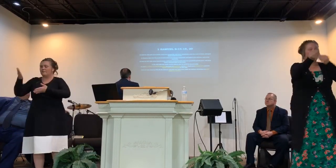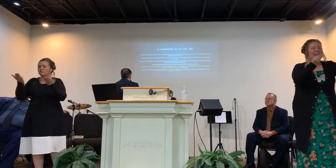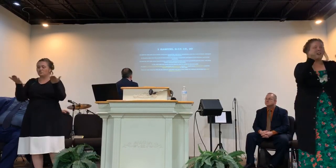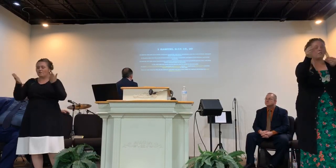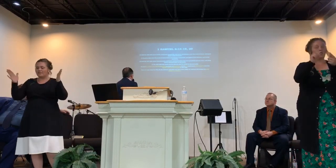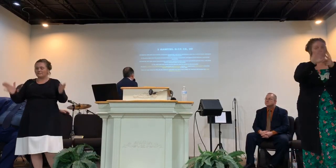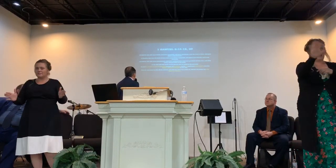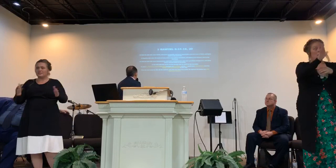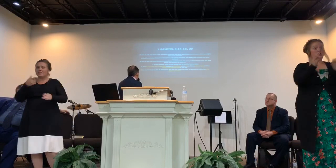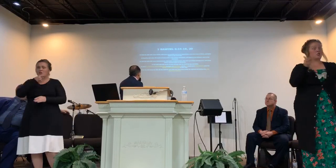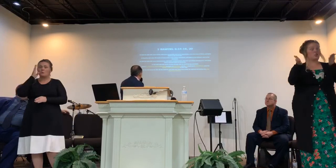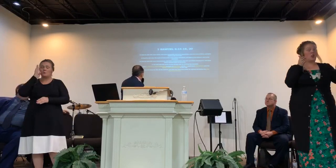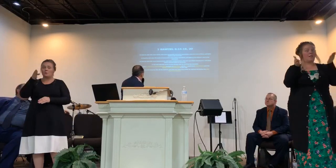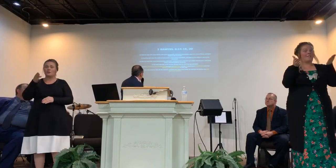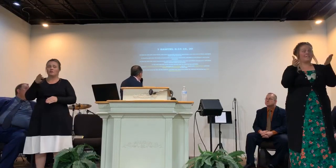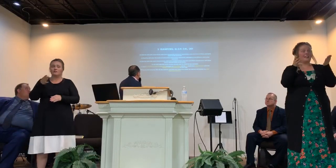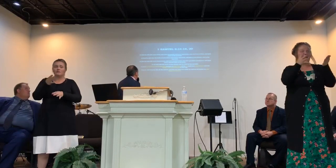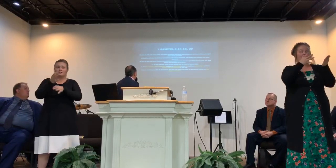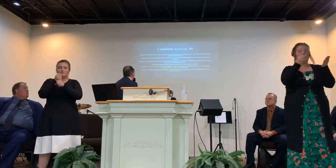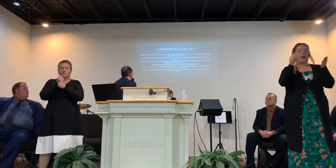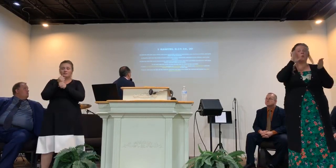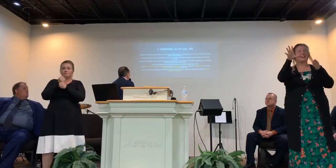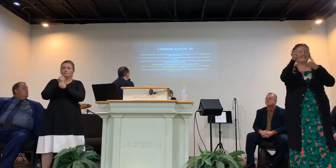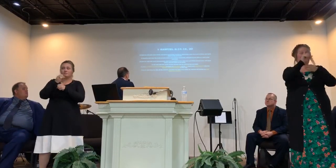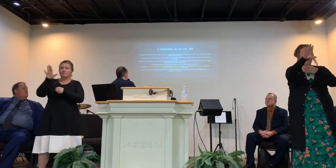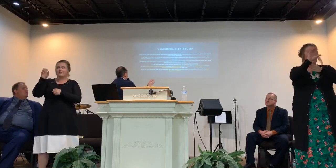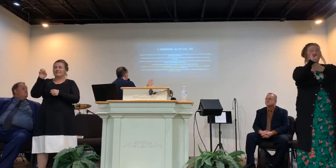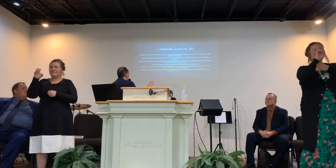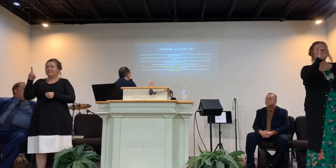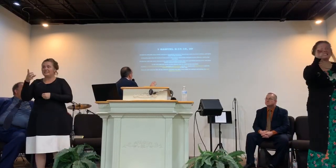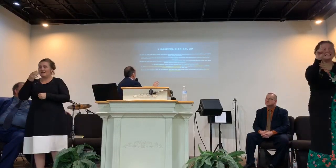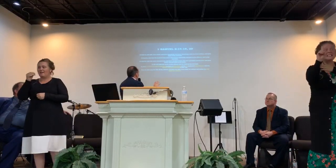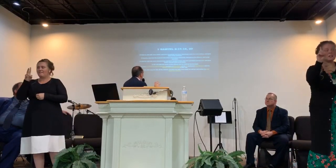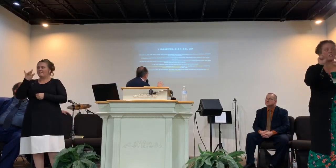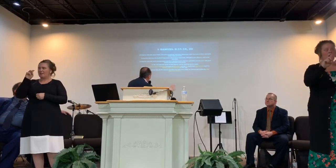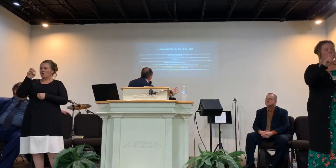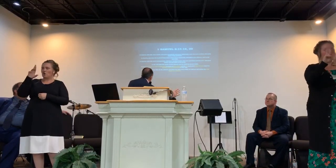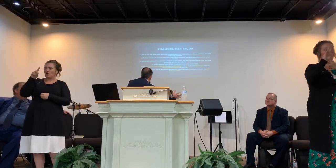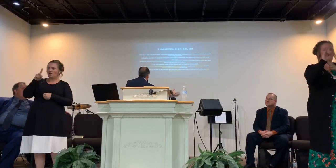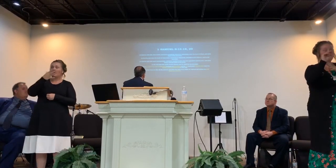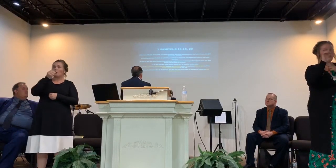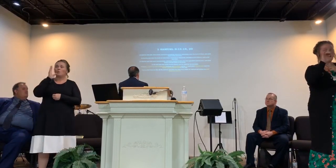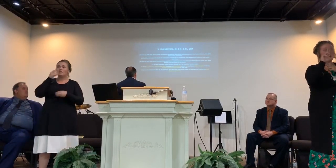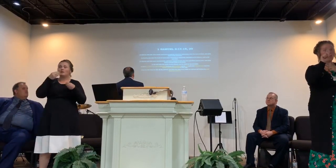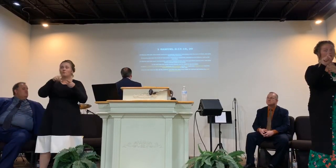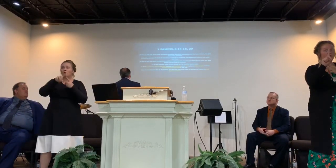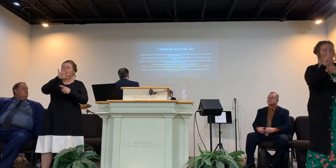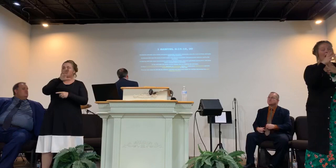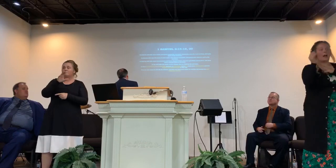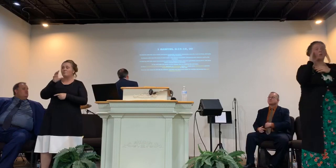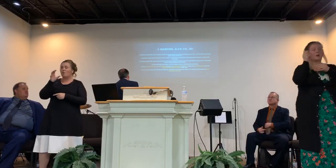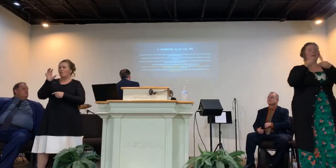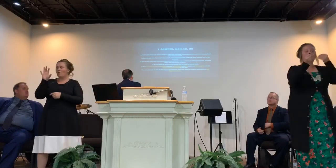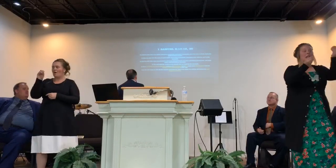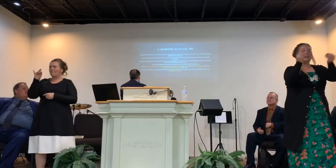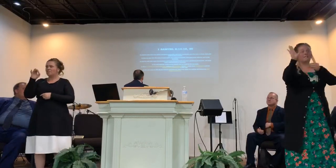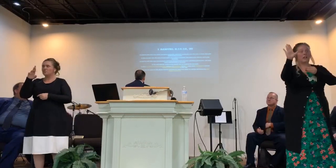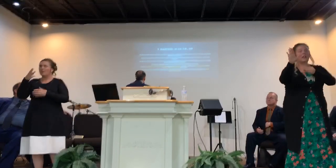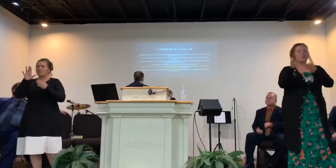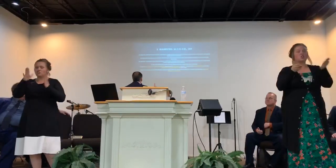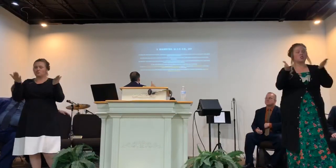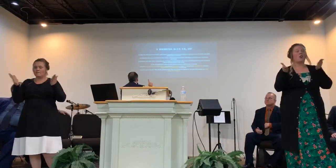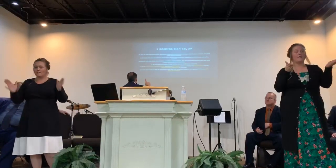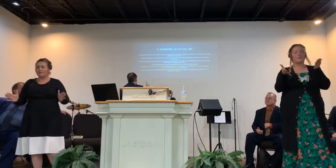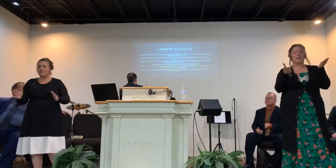servants. And he will take the tenth of your seed and the vineyards, and he'll give to his officers and to his servants. And he